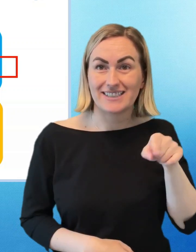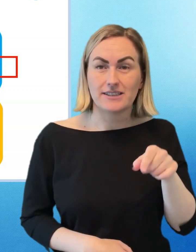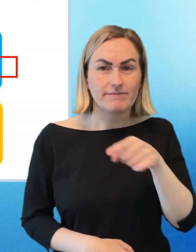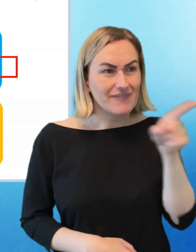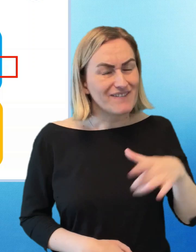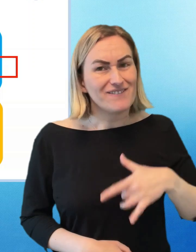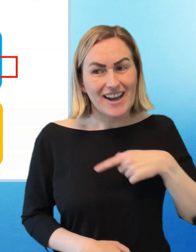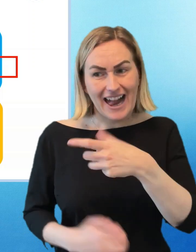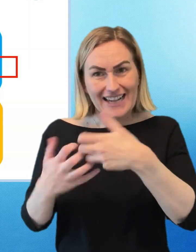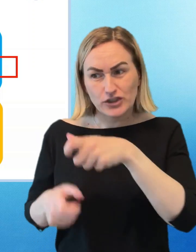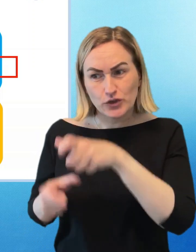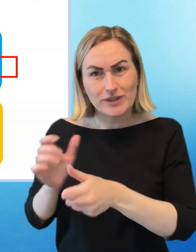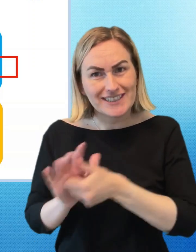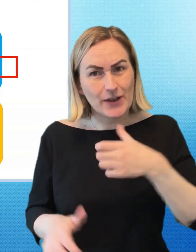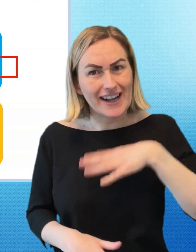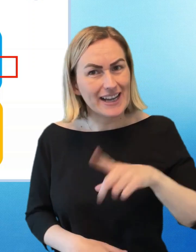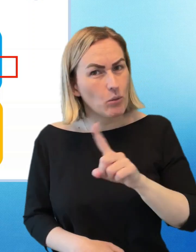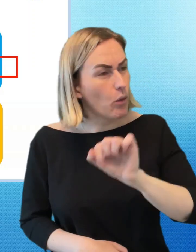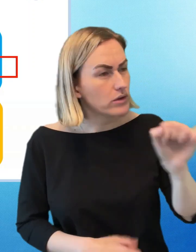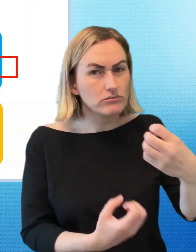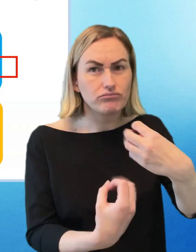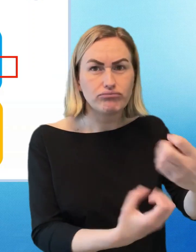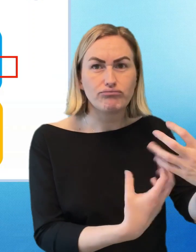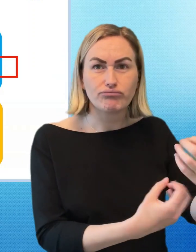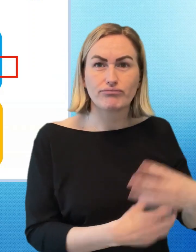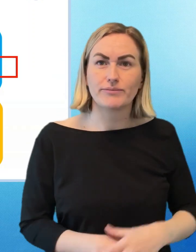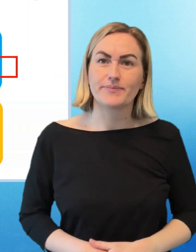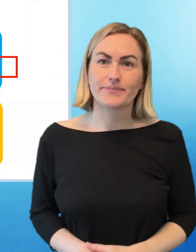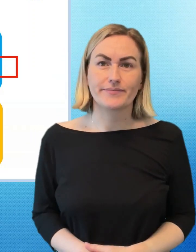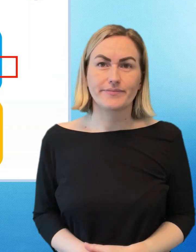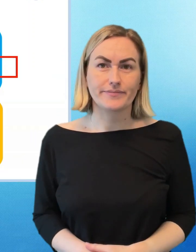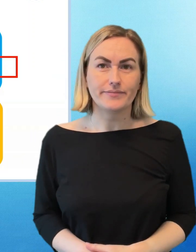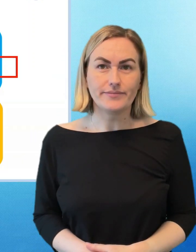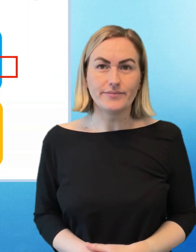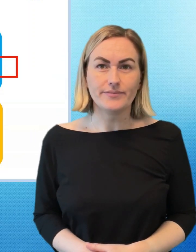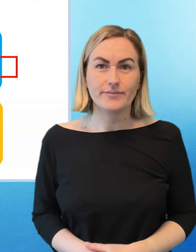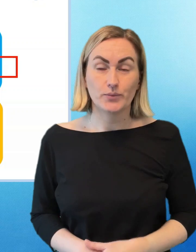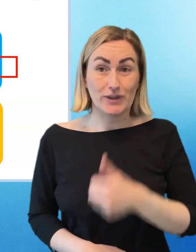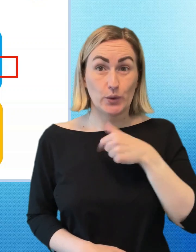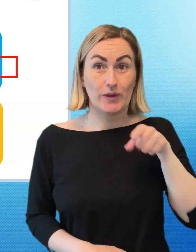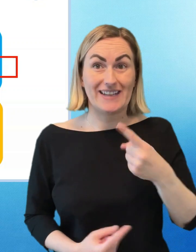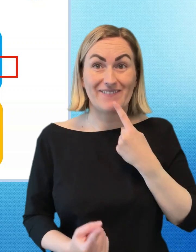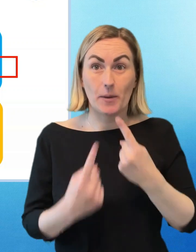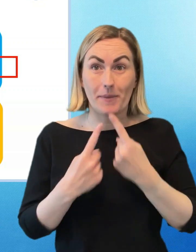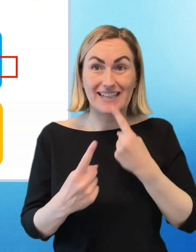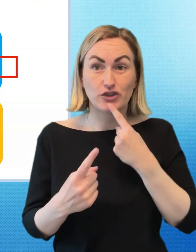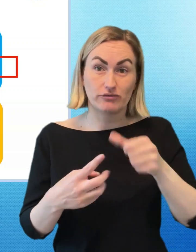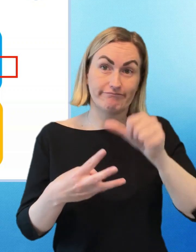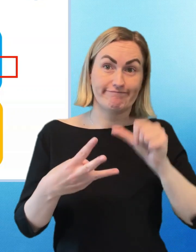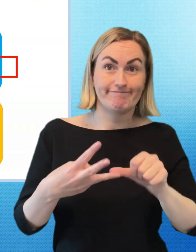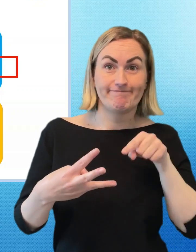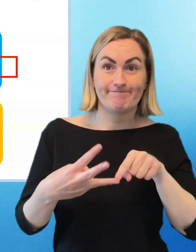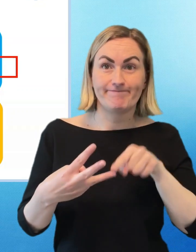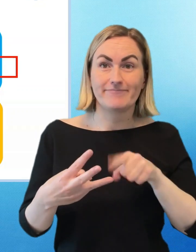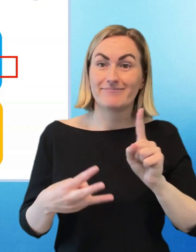were the priority competences they felt engineers would need. We used this information to feed into